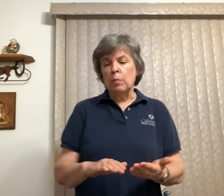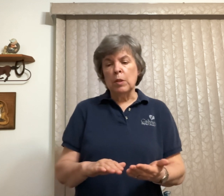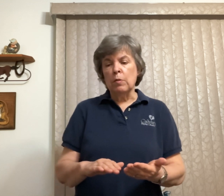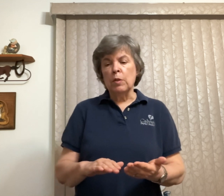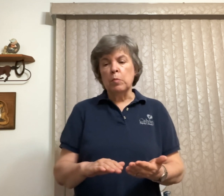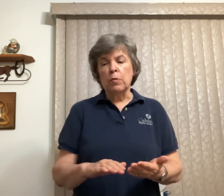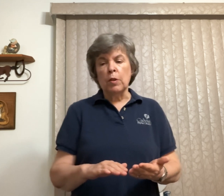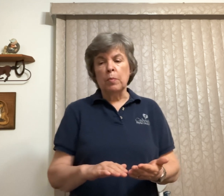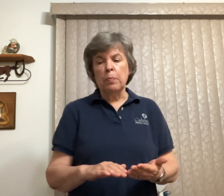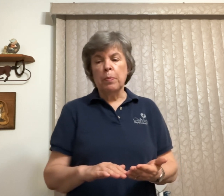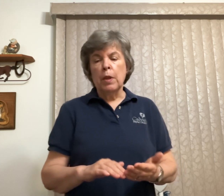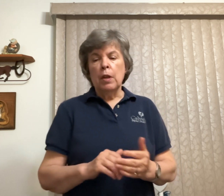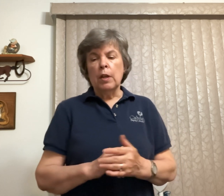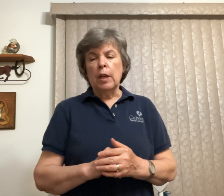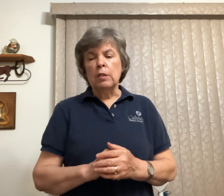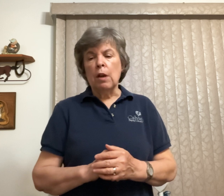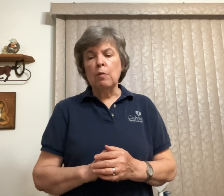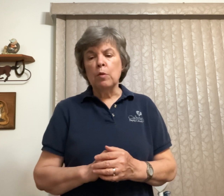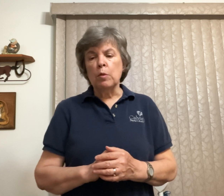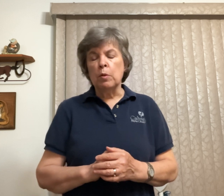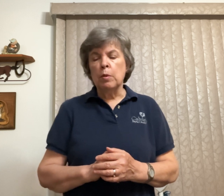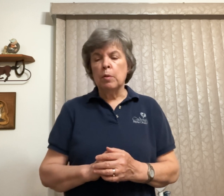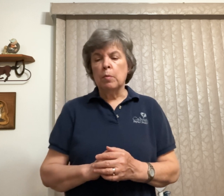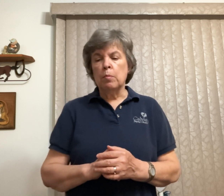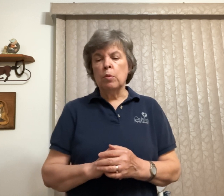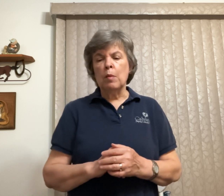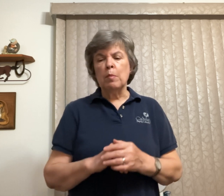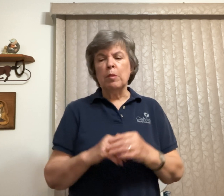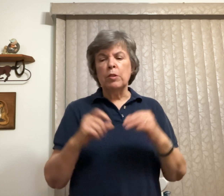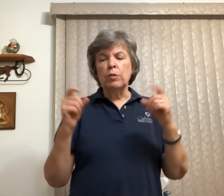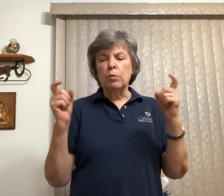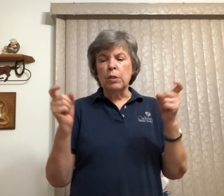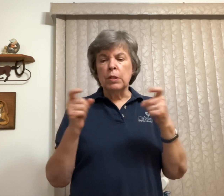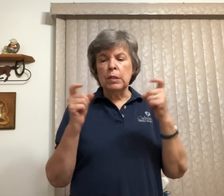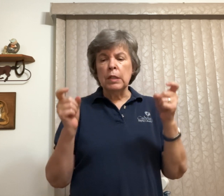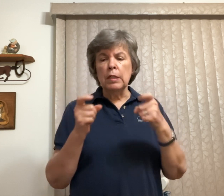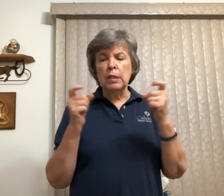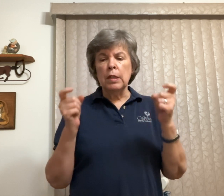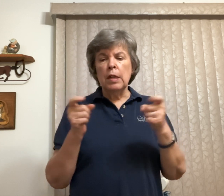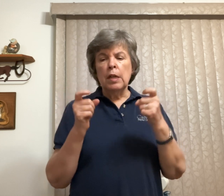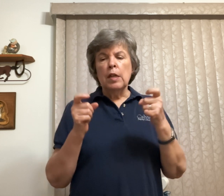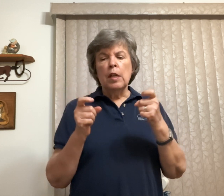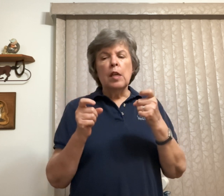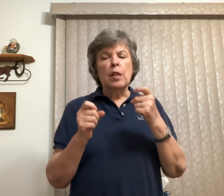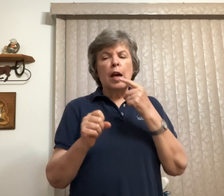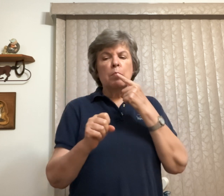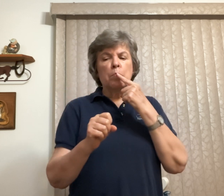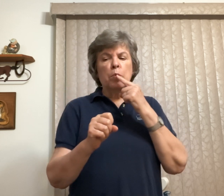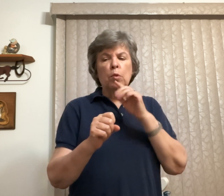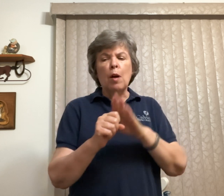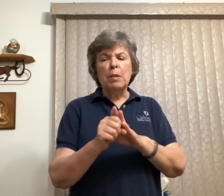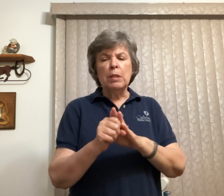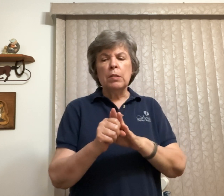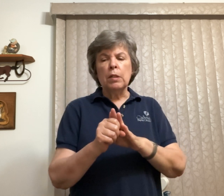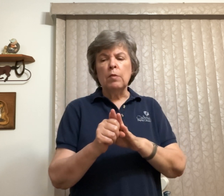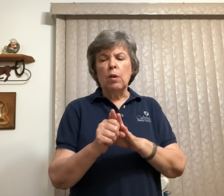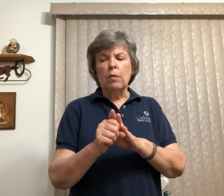Whatever you prefer. Okay, so I will probably do the sin that promised, leave off